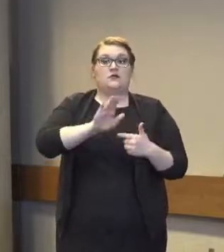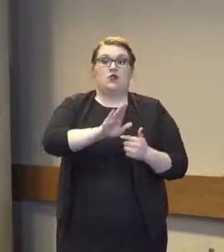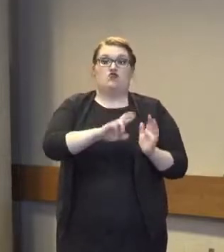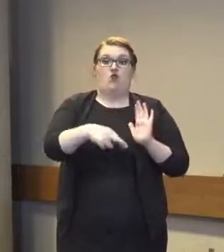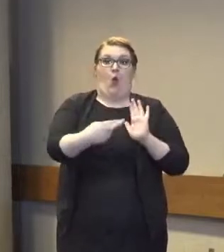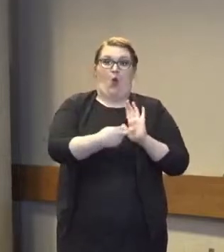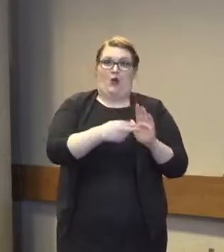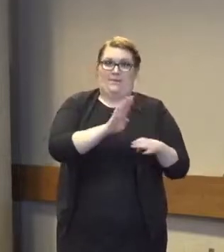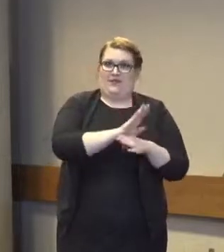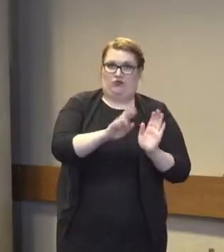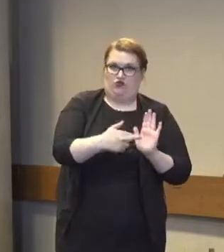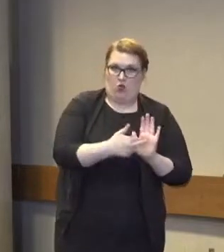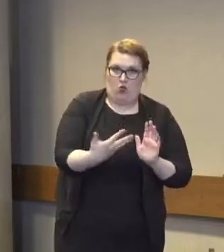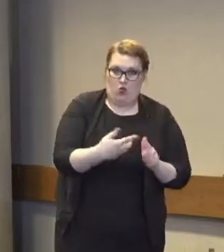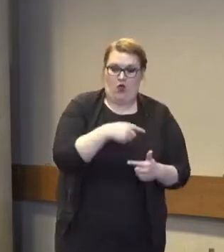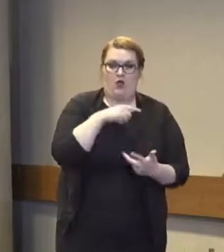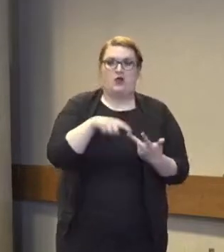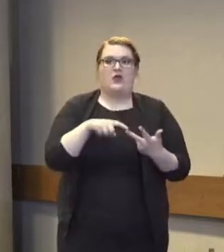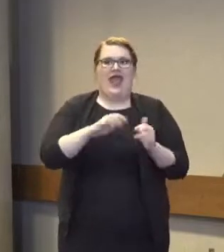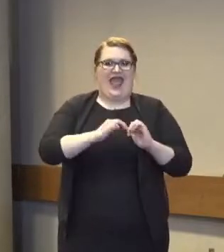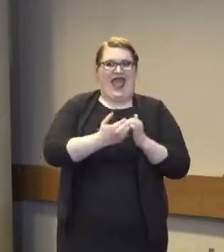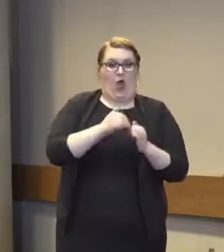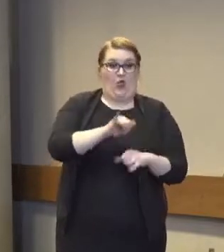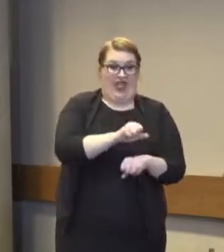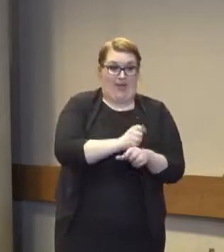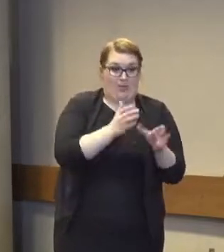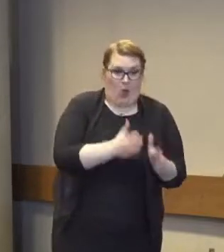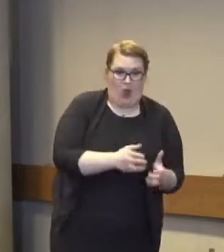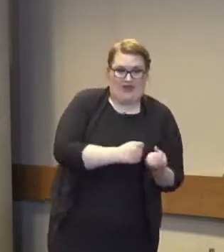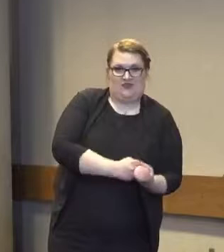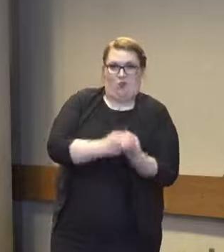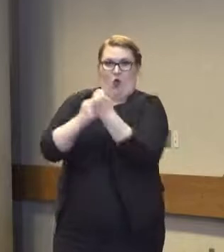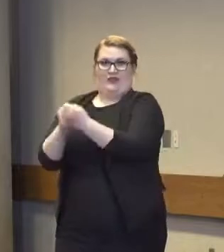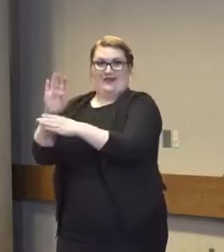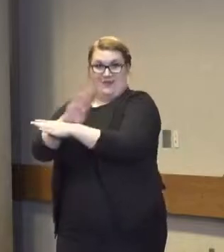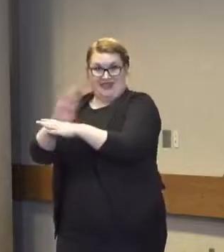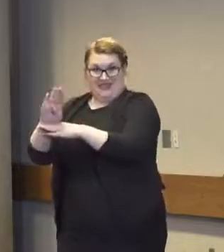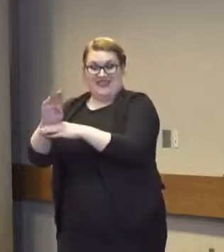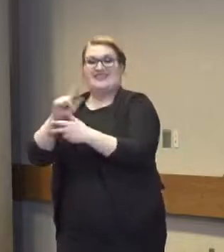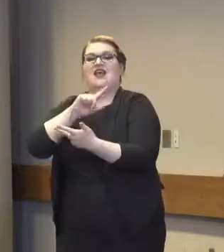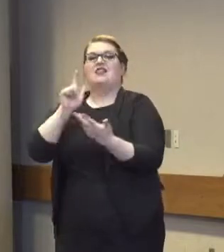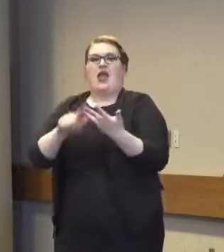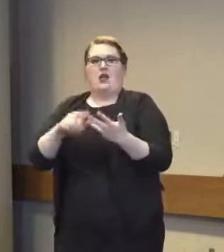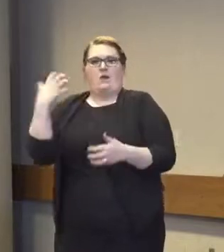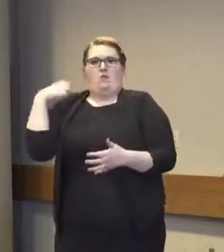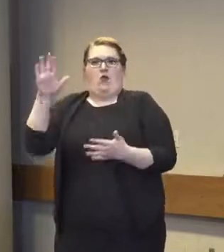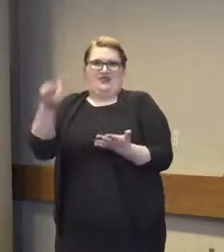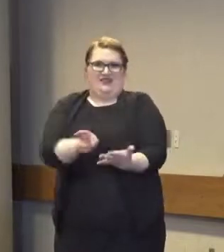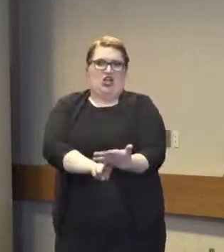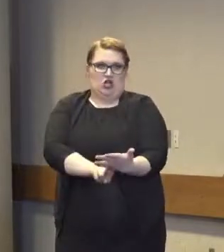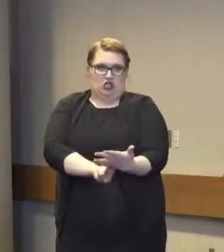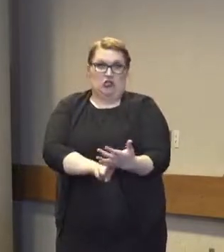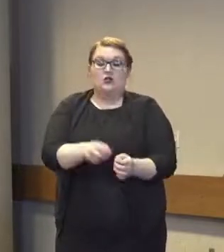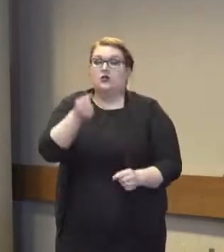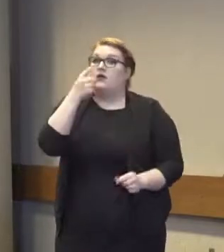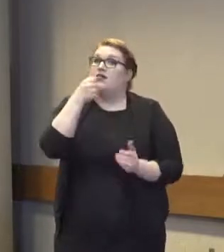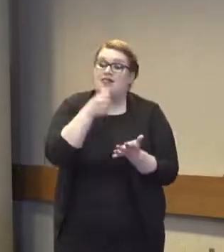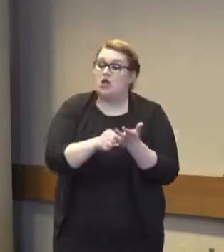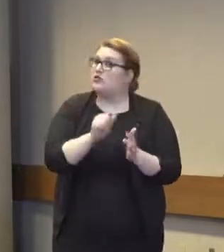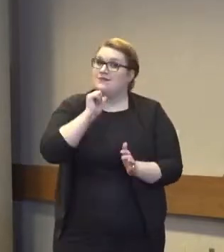plays, what that employee does to support that essential business, and then the signature of the employer. Those letters are not